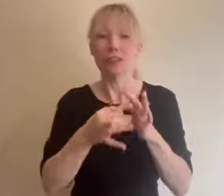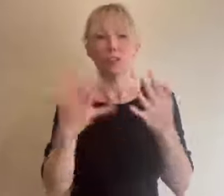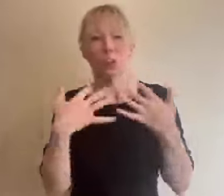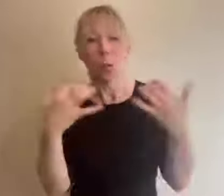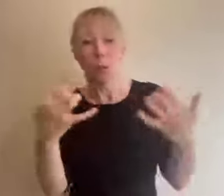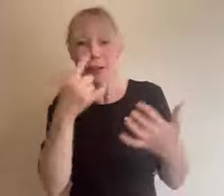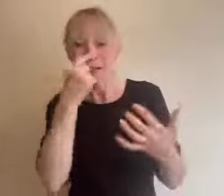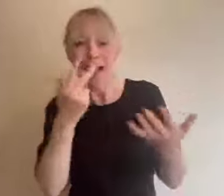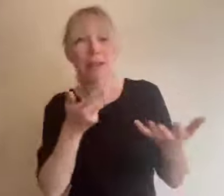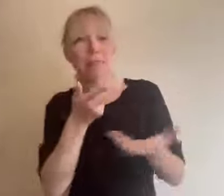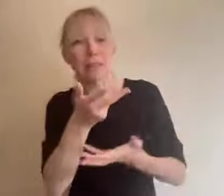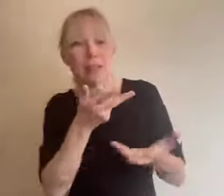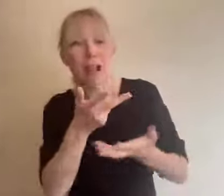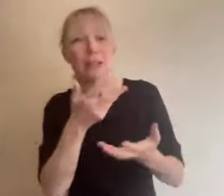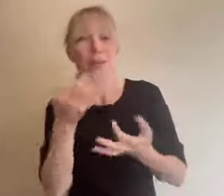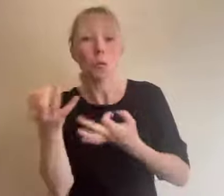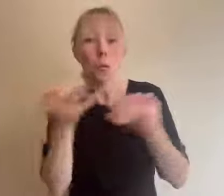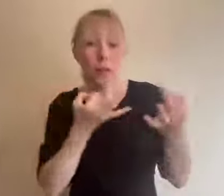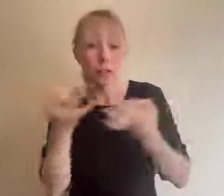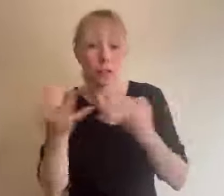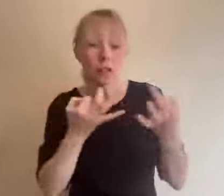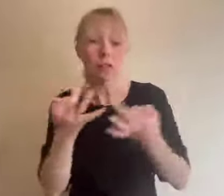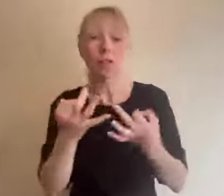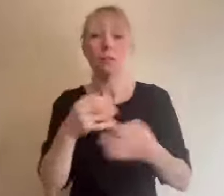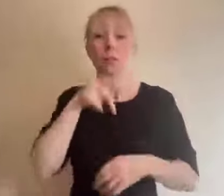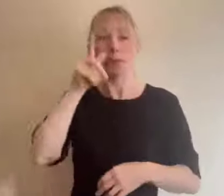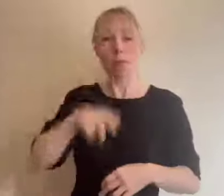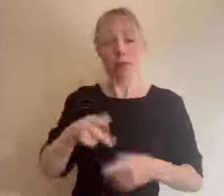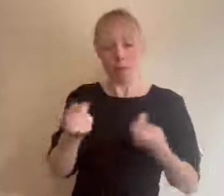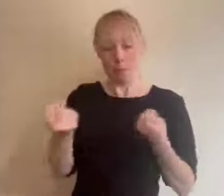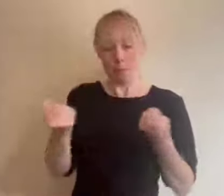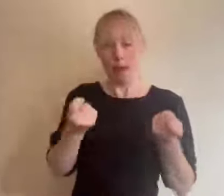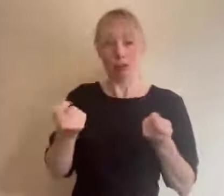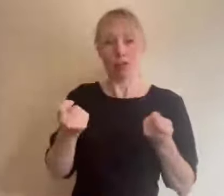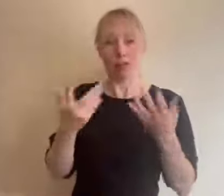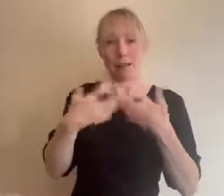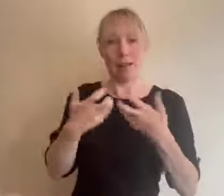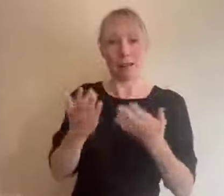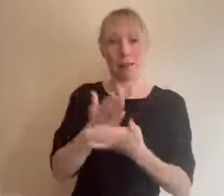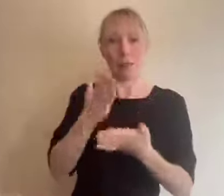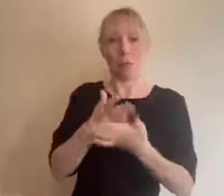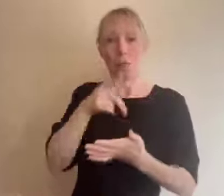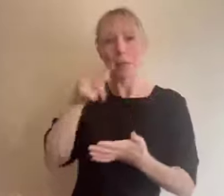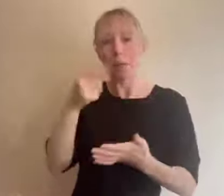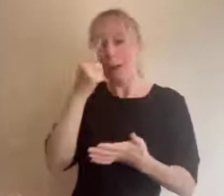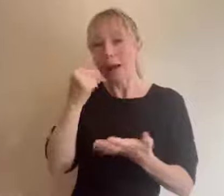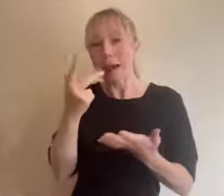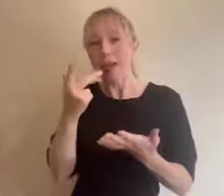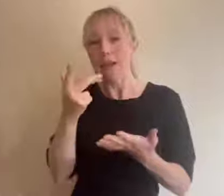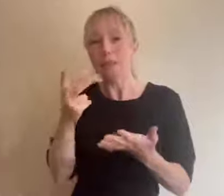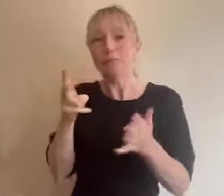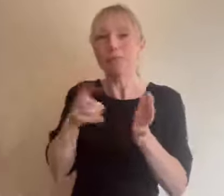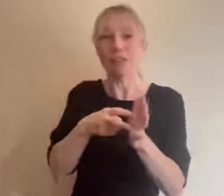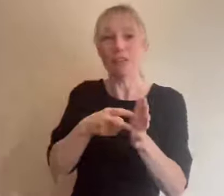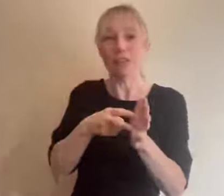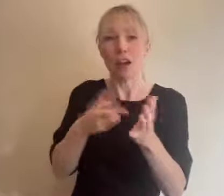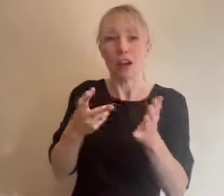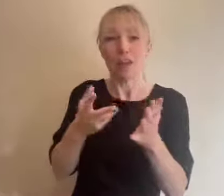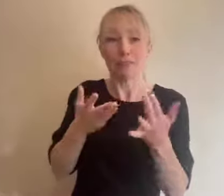the person managing the tech to ensure people can register and access the space can also be responsible for passing questions to the host of the